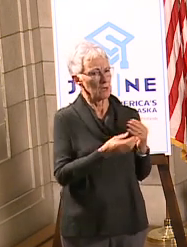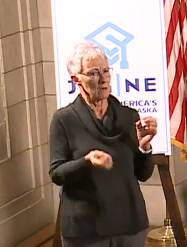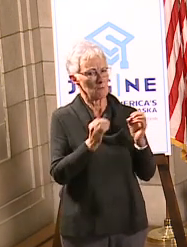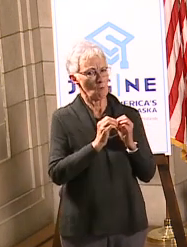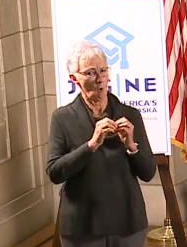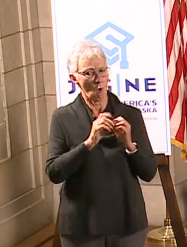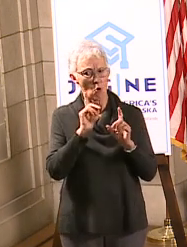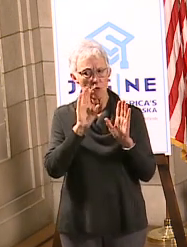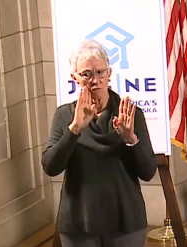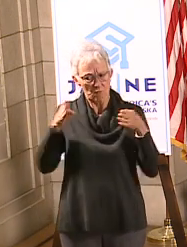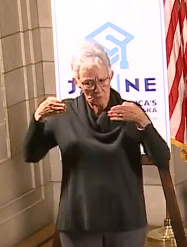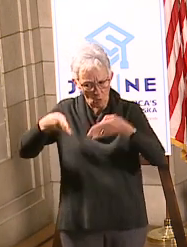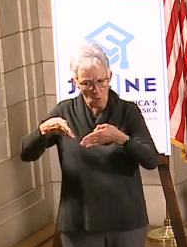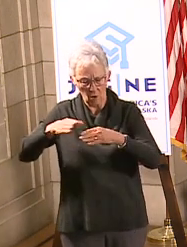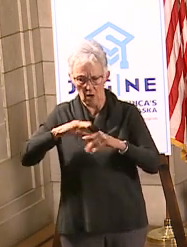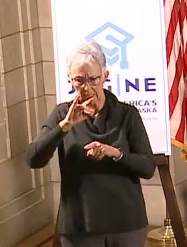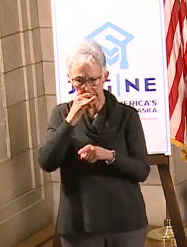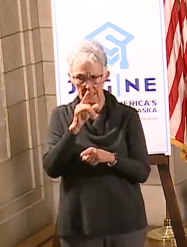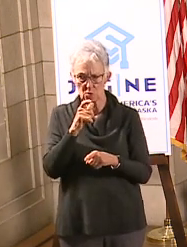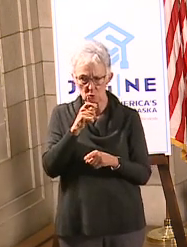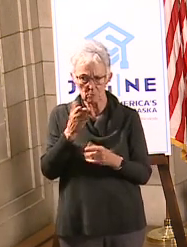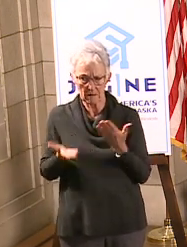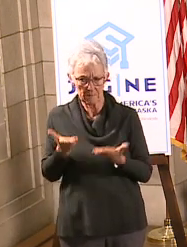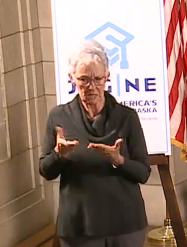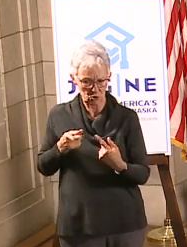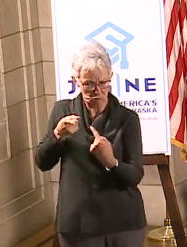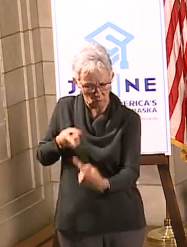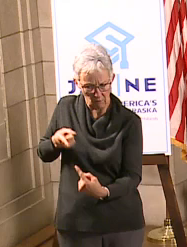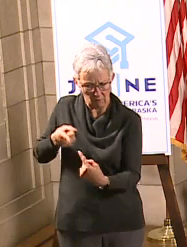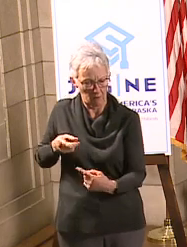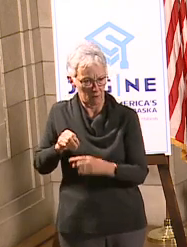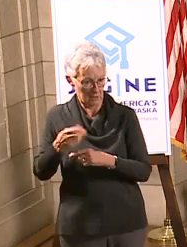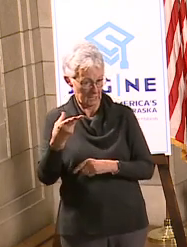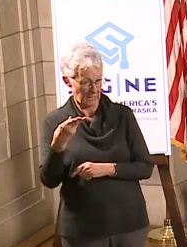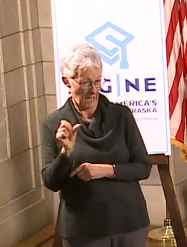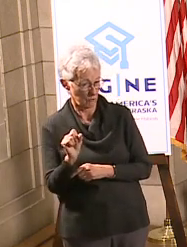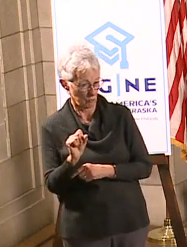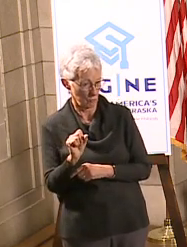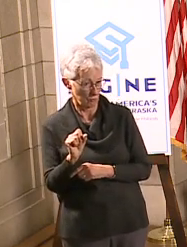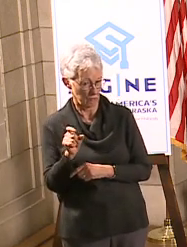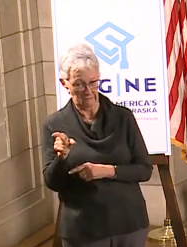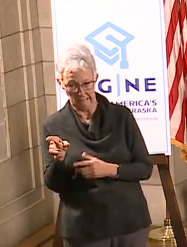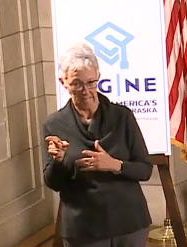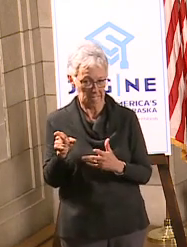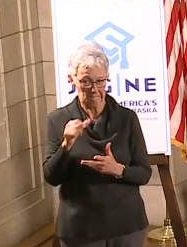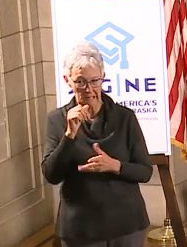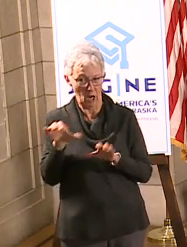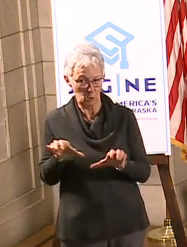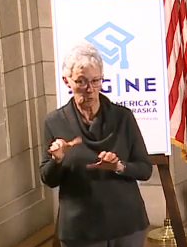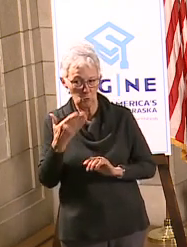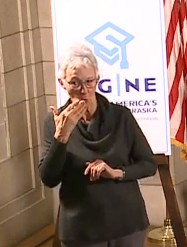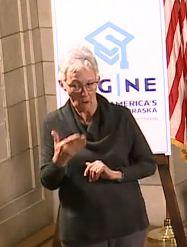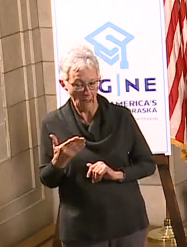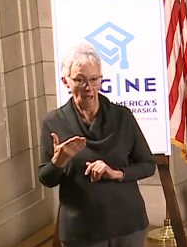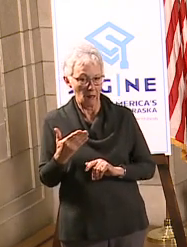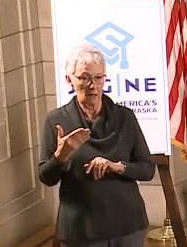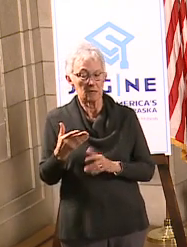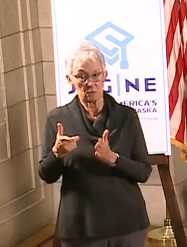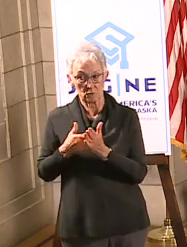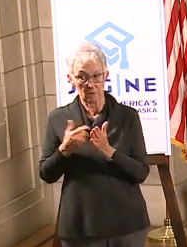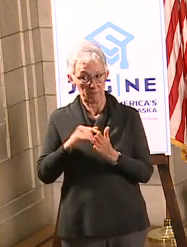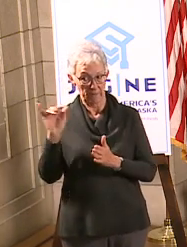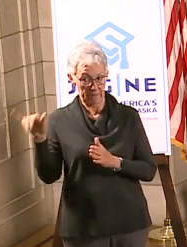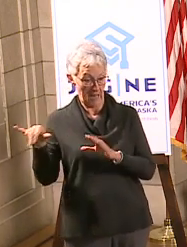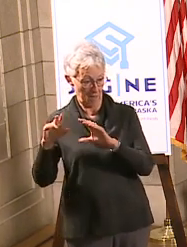academic progress and how they may do after they graduate from high school. So it's a program, a class that will help them. Sometimes businesses